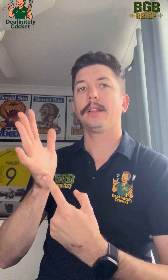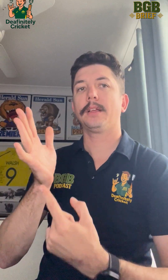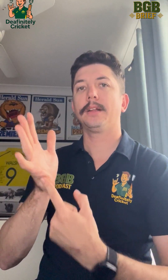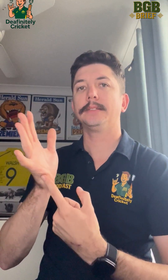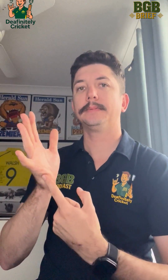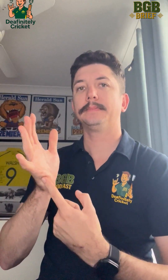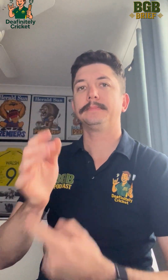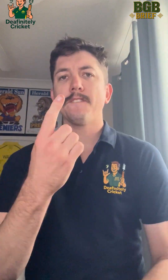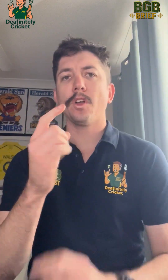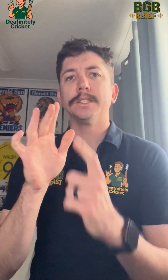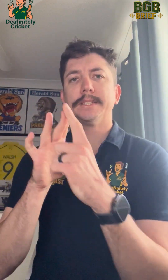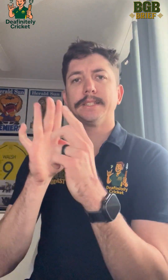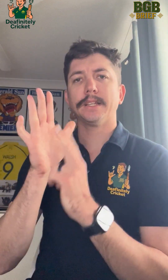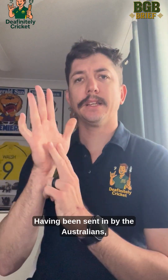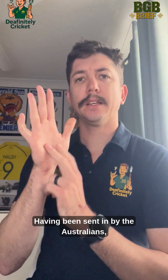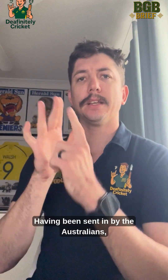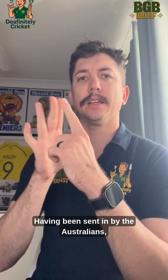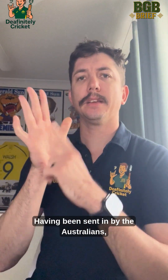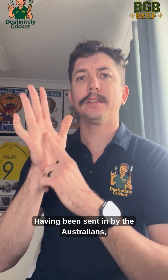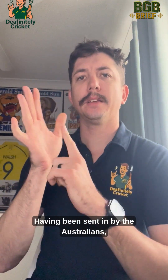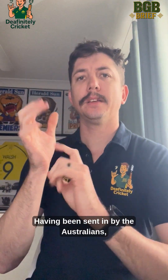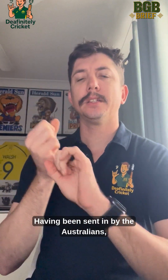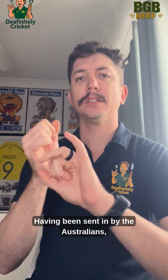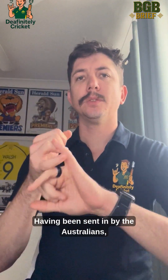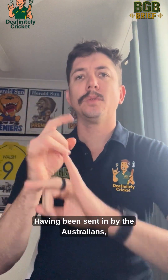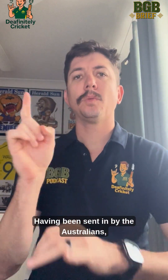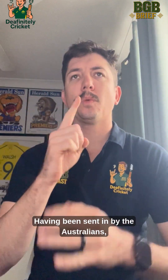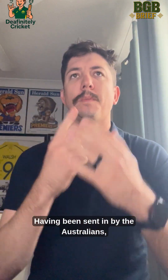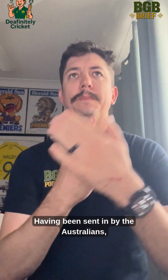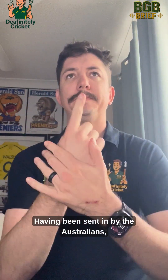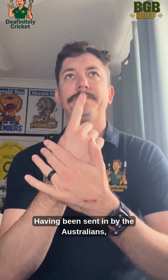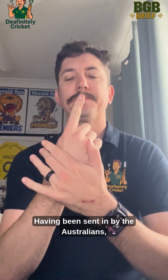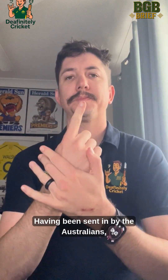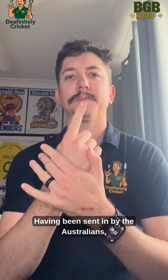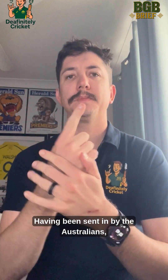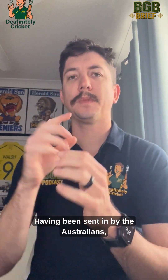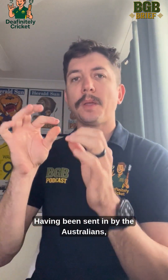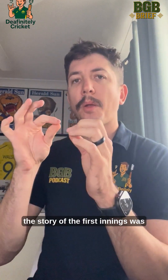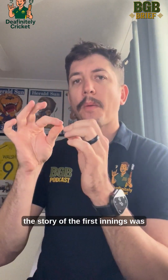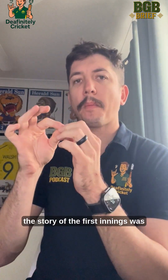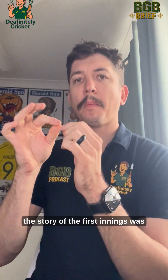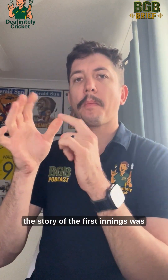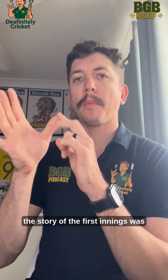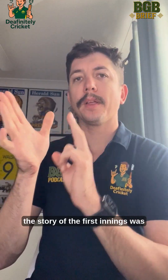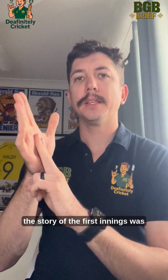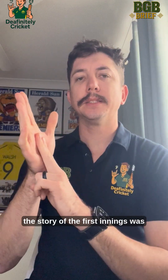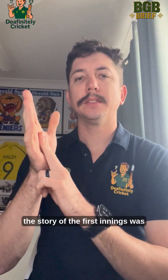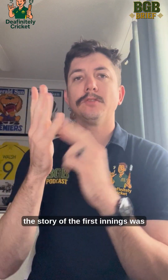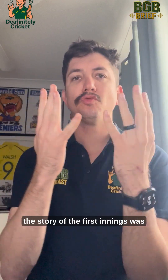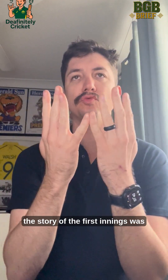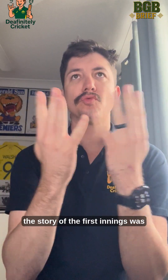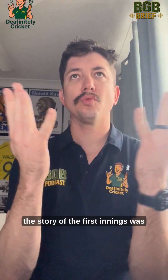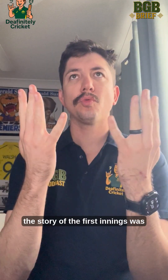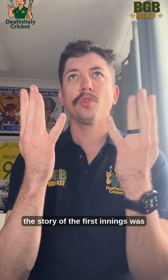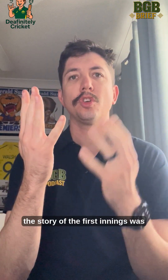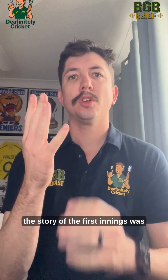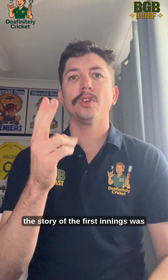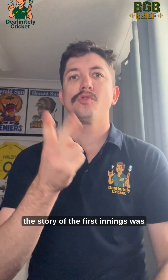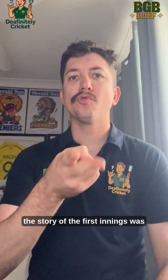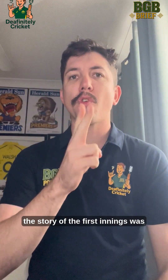Pakistan. Having been sent in by the Australians, the story of the first innings